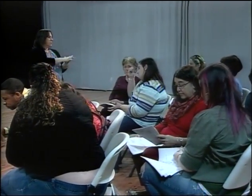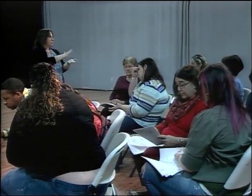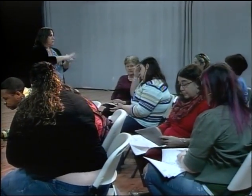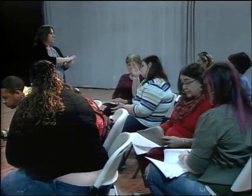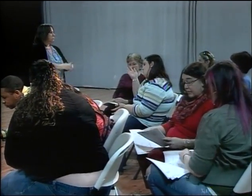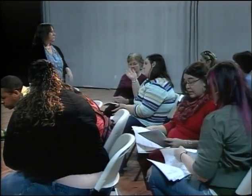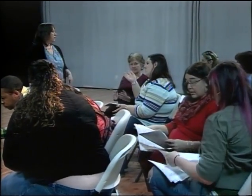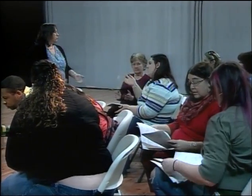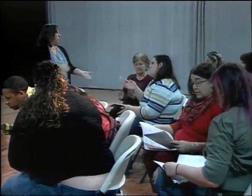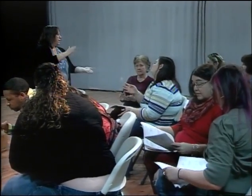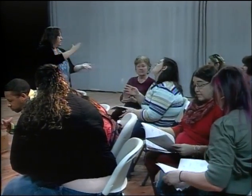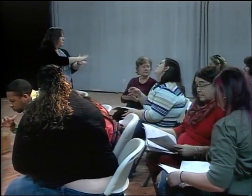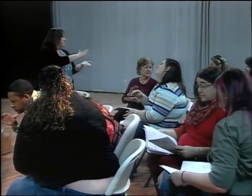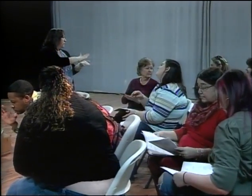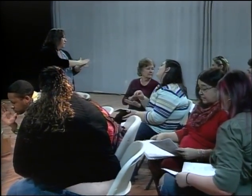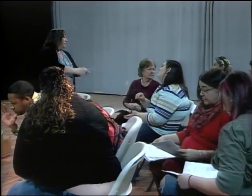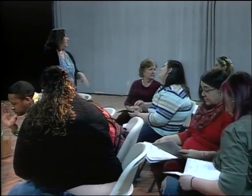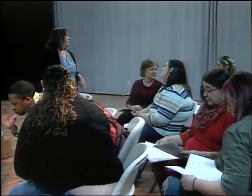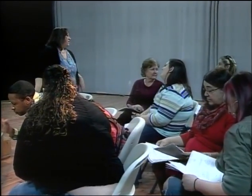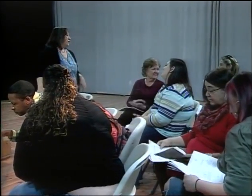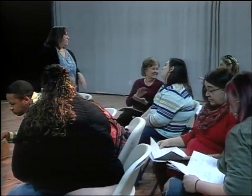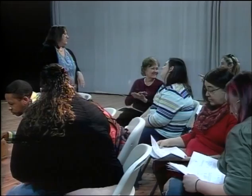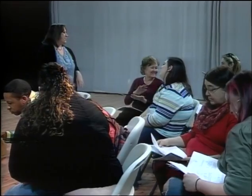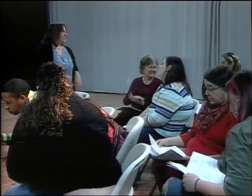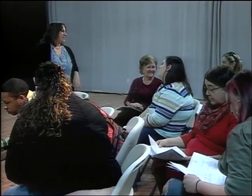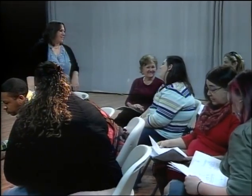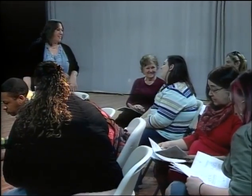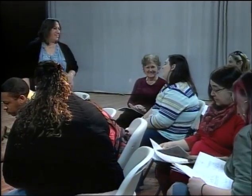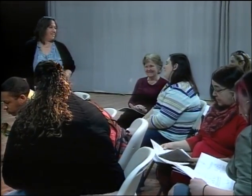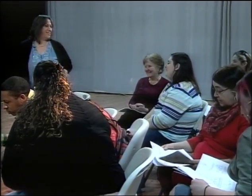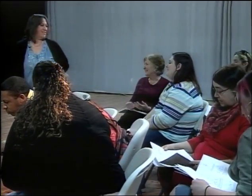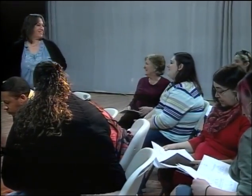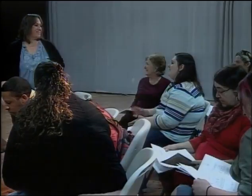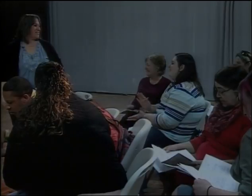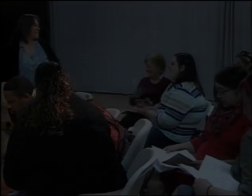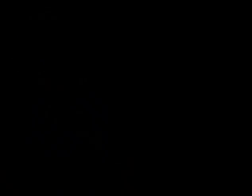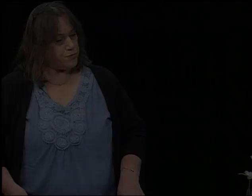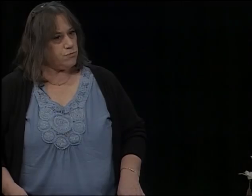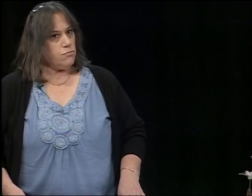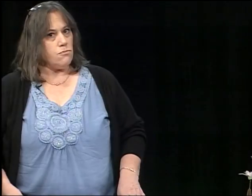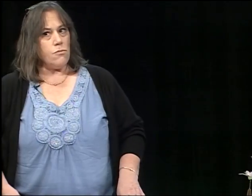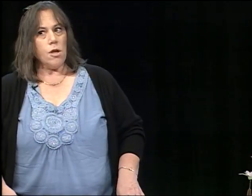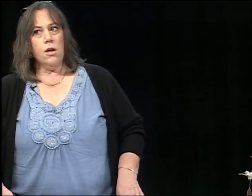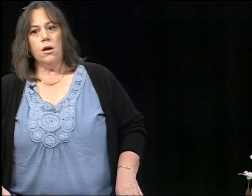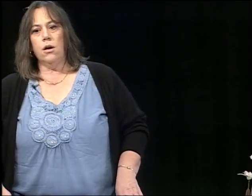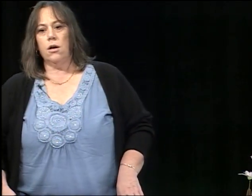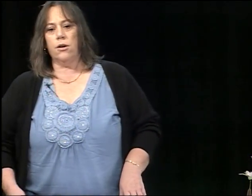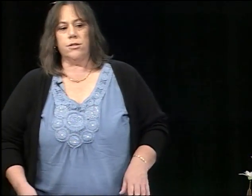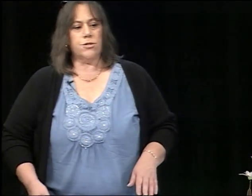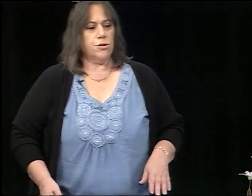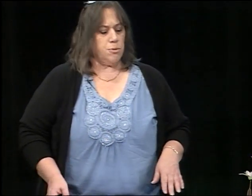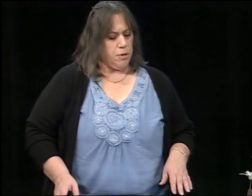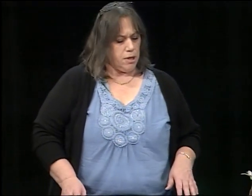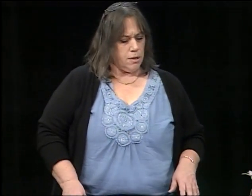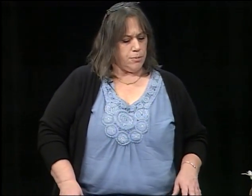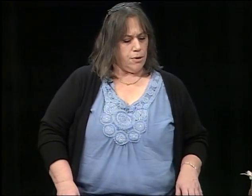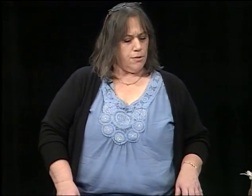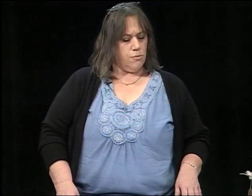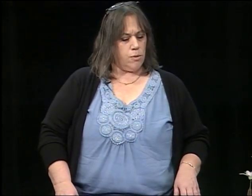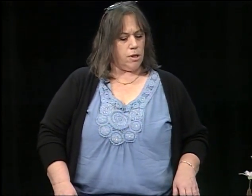School, like you're banging the erasers. All right, so to pick up where we left